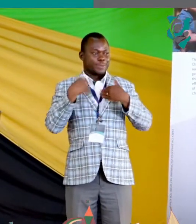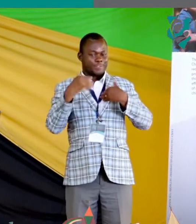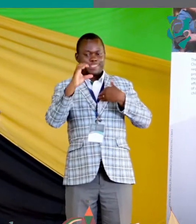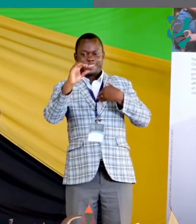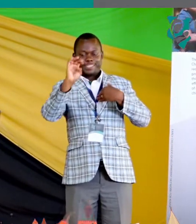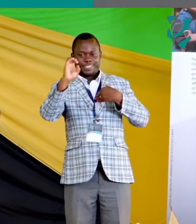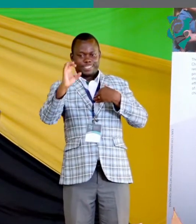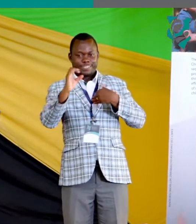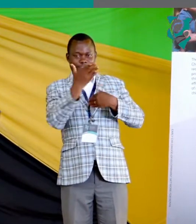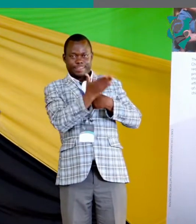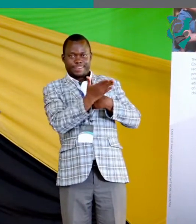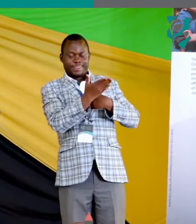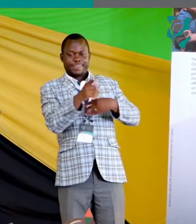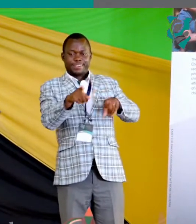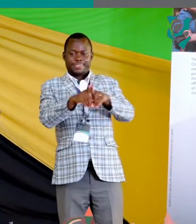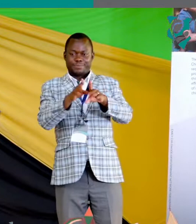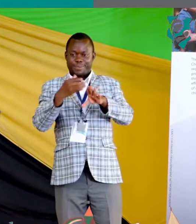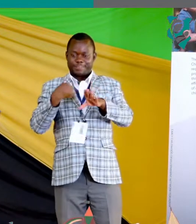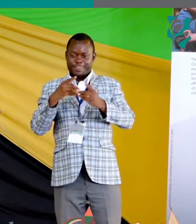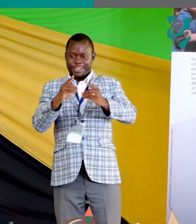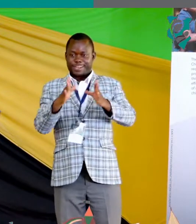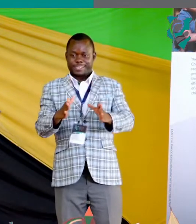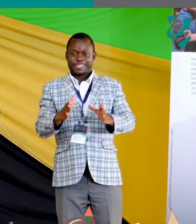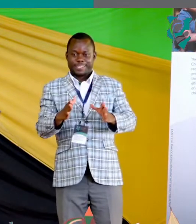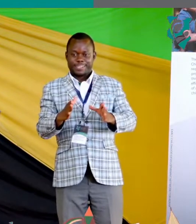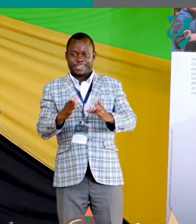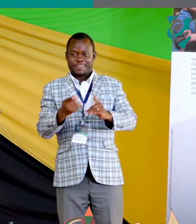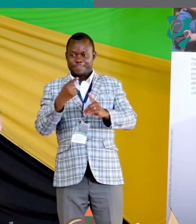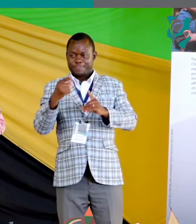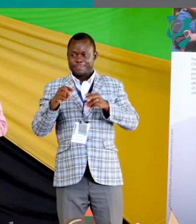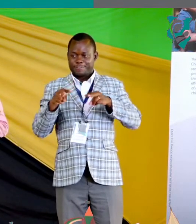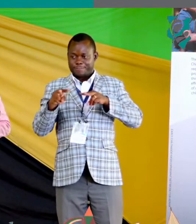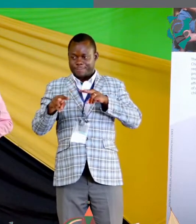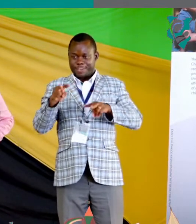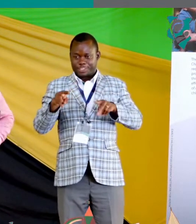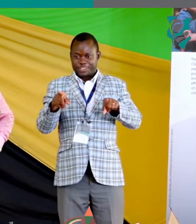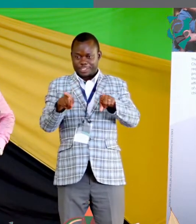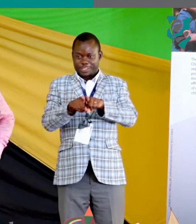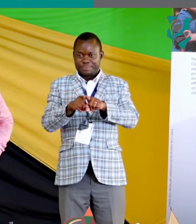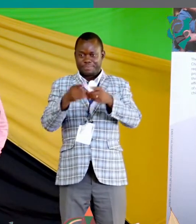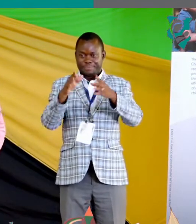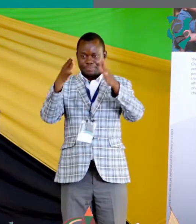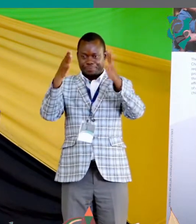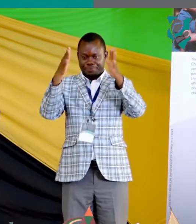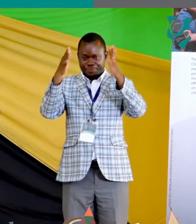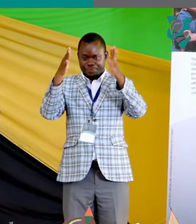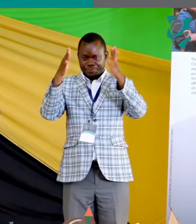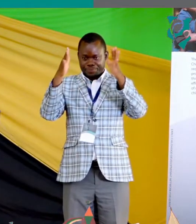Embu. I also have my colleague Director Ken Vocational. Siwapigiwe makofi.